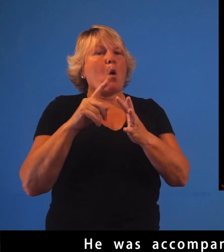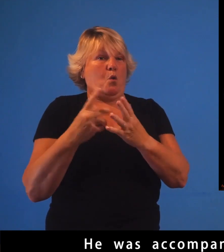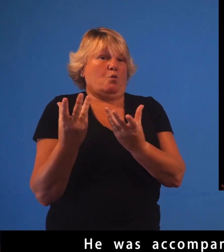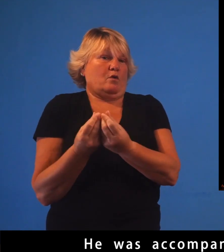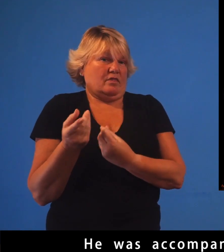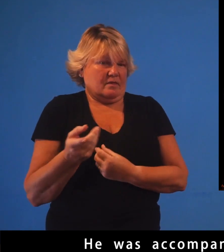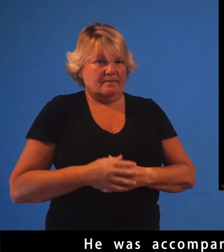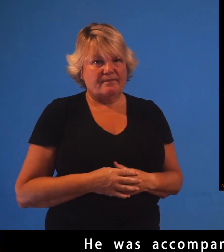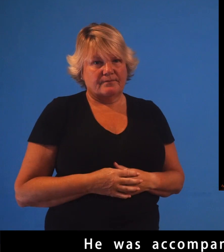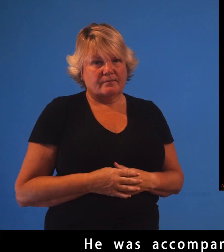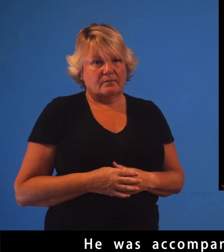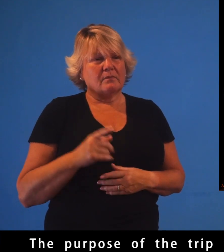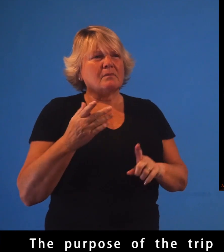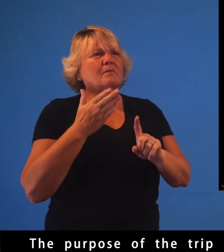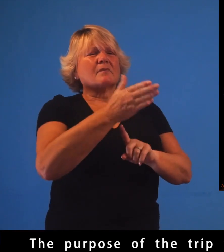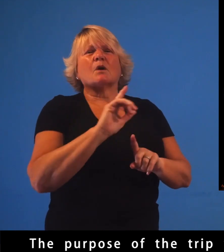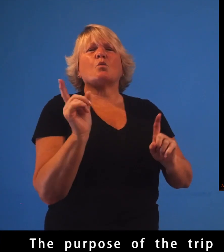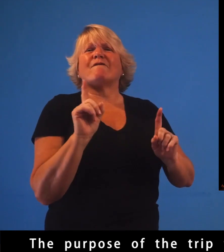Crowe.